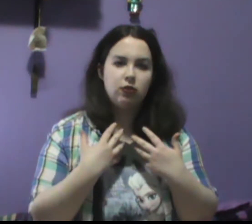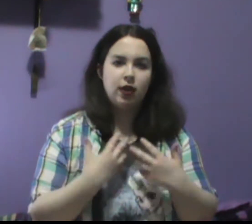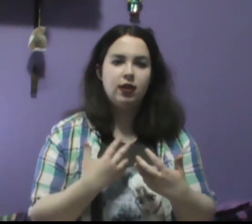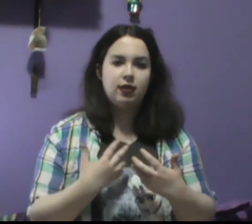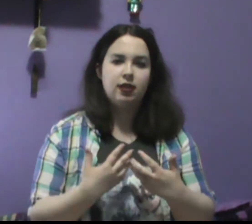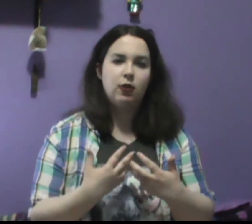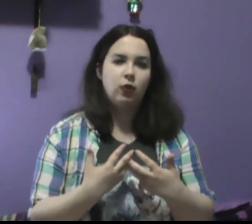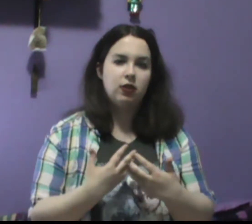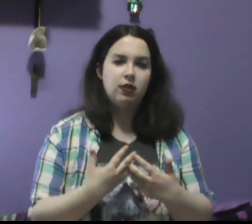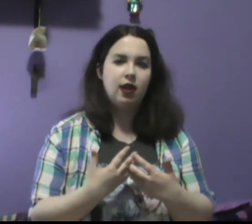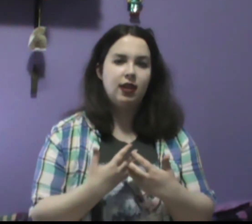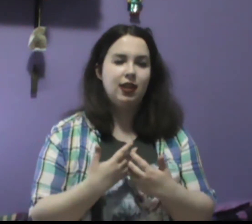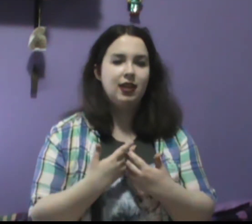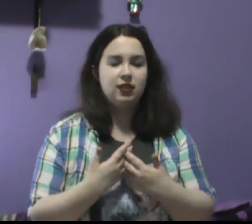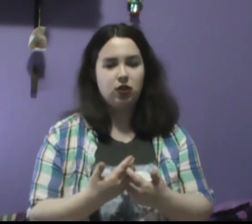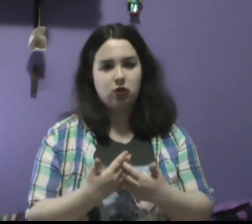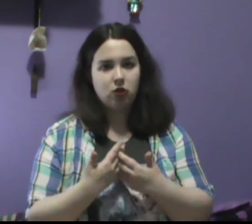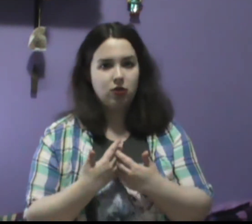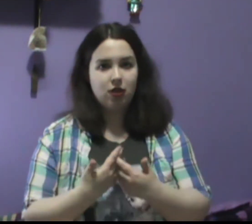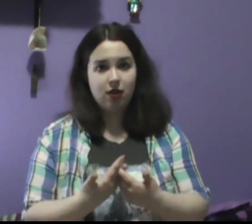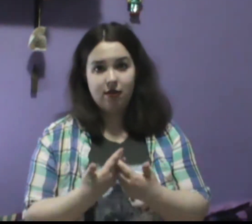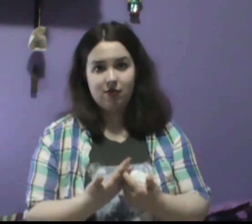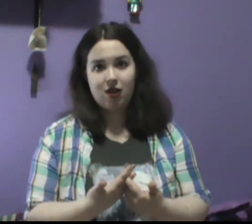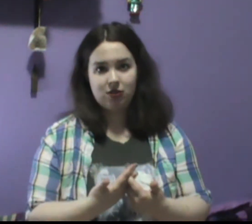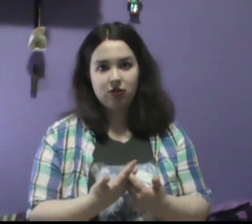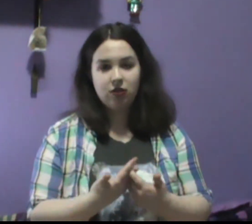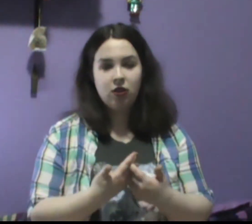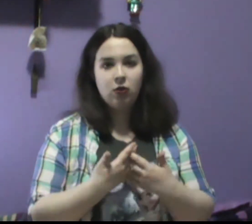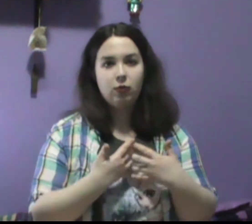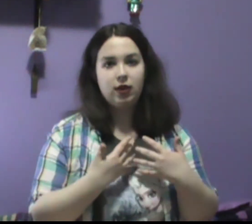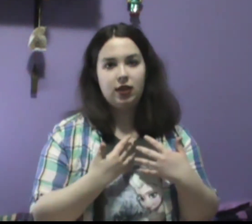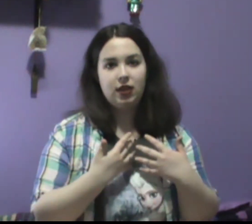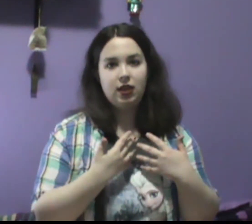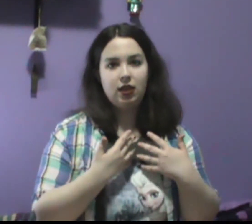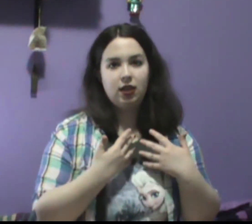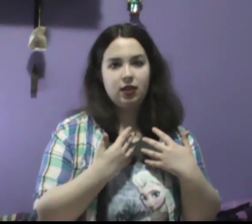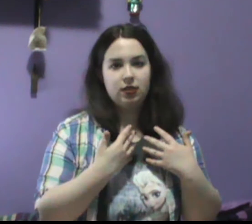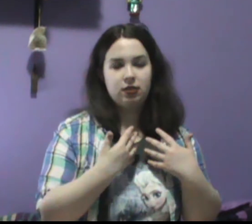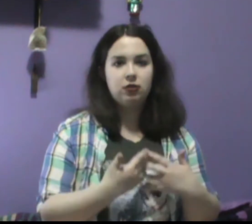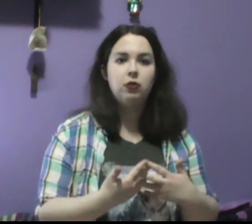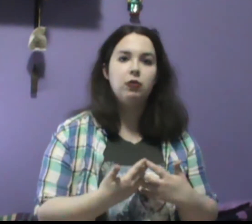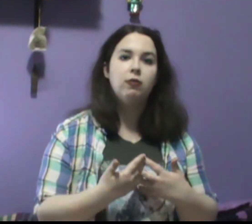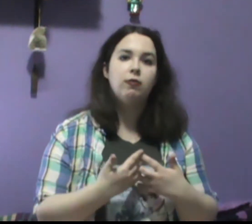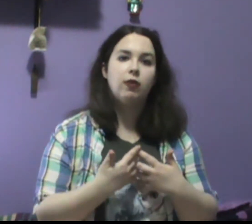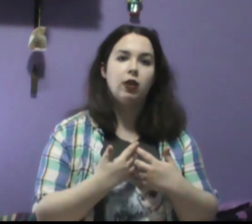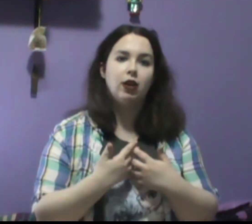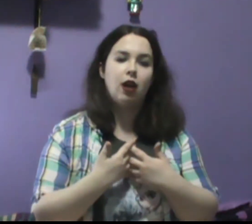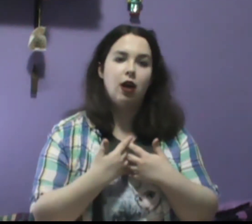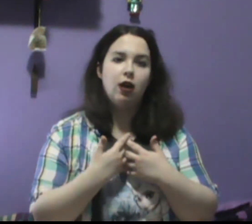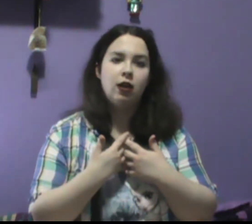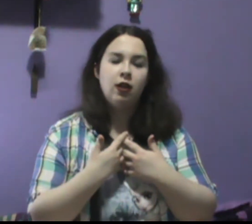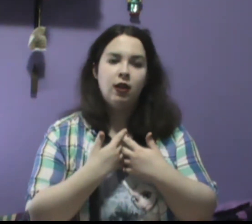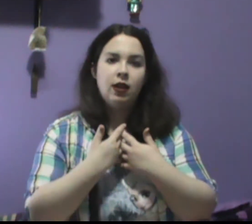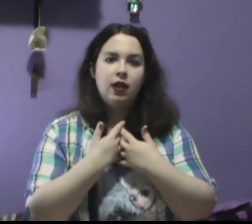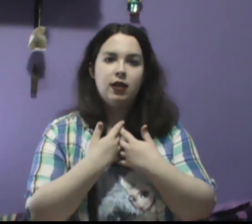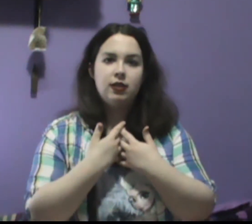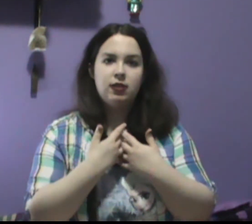trying to decide whether or not he is a good enough doctor when he is sued for